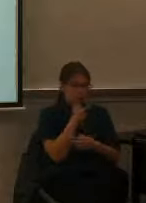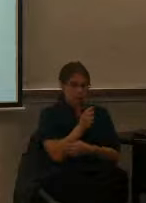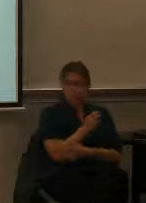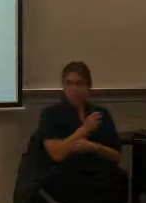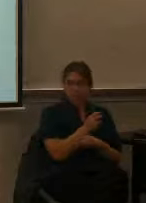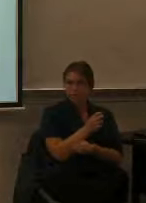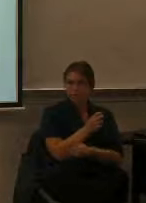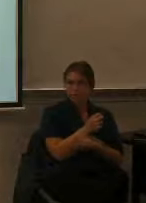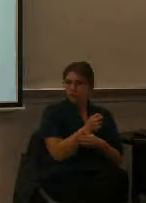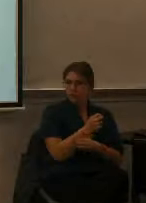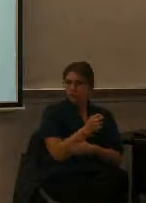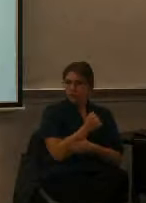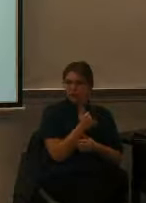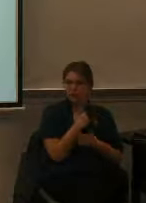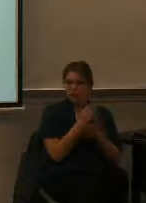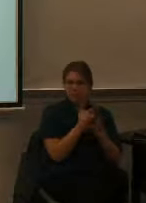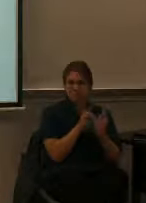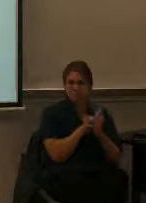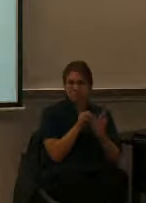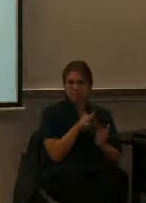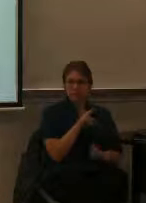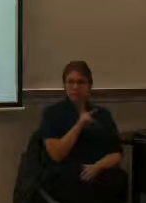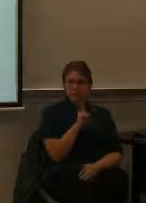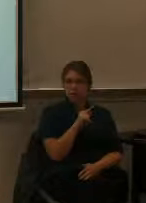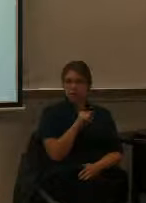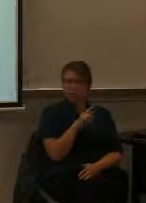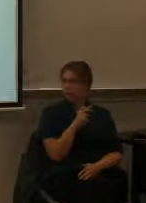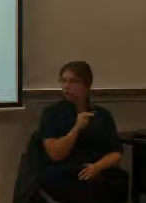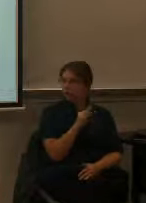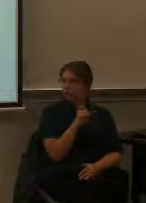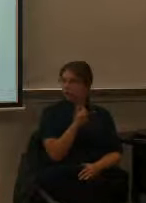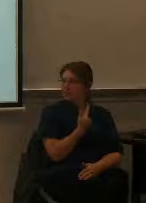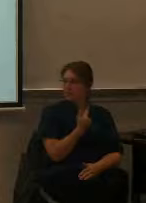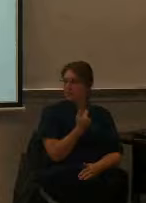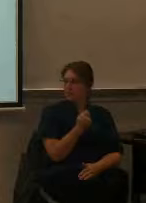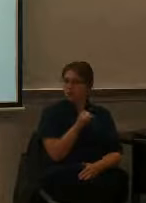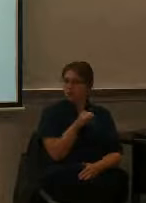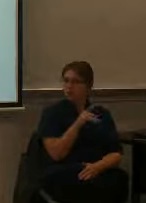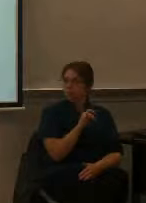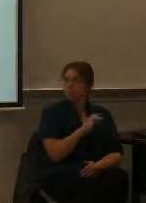ones. So there are some examples of nitrogen-fixing symbiotic organisms.